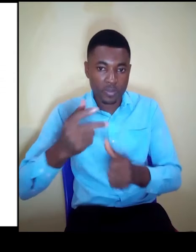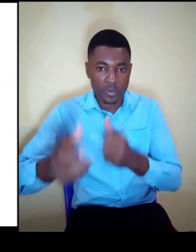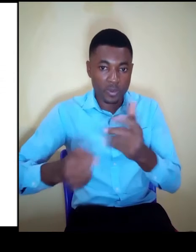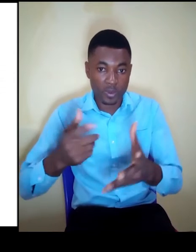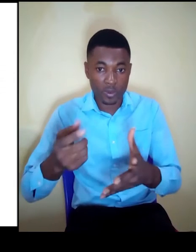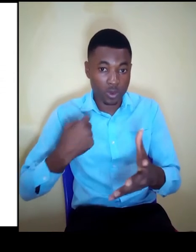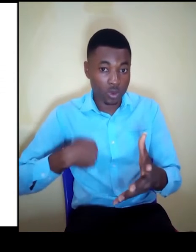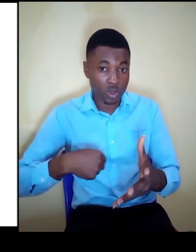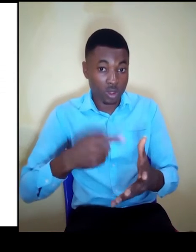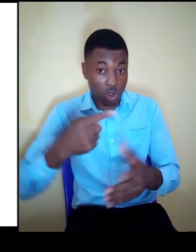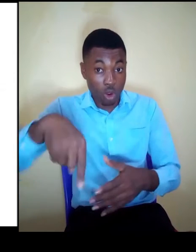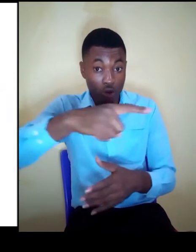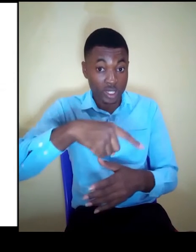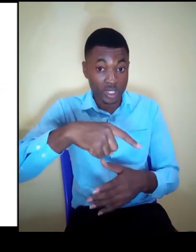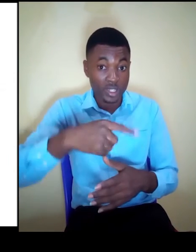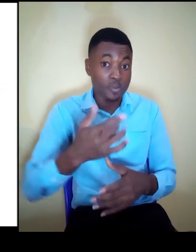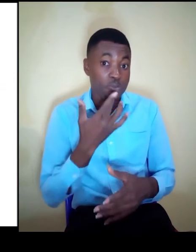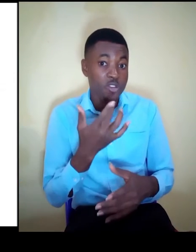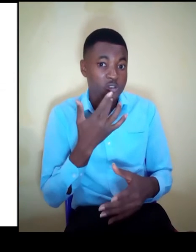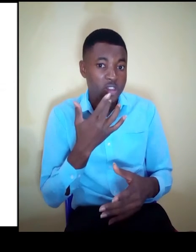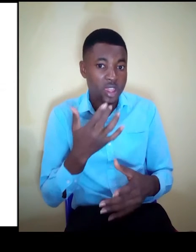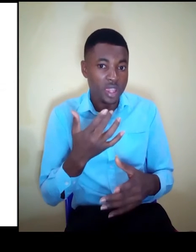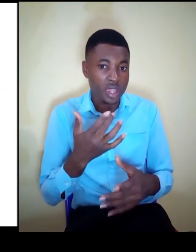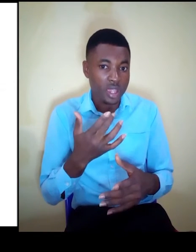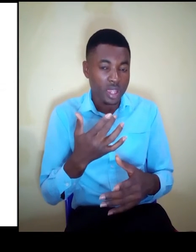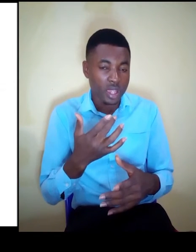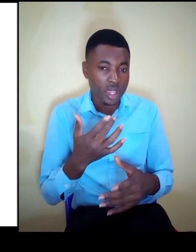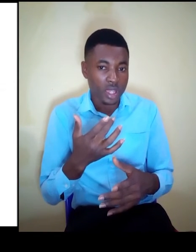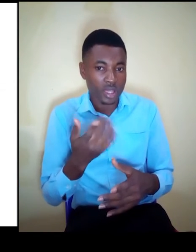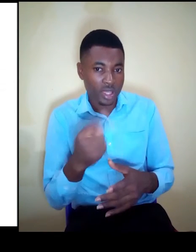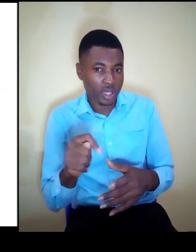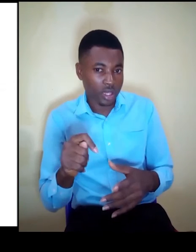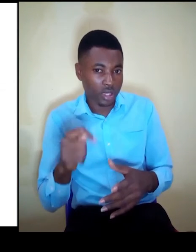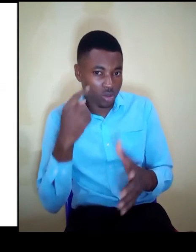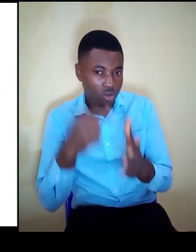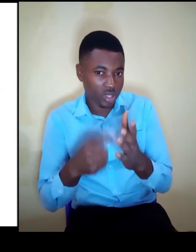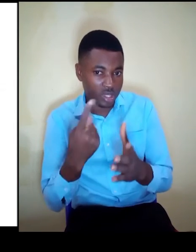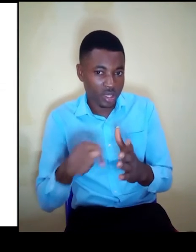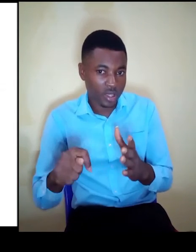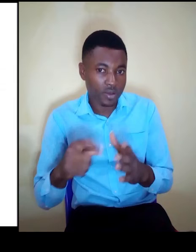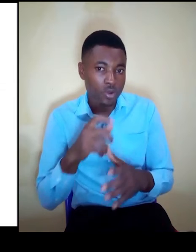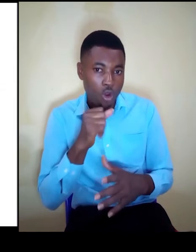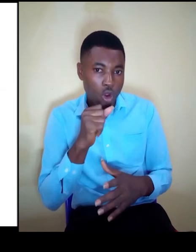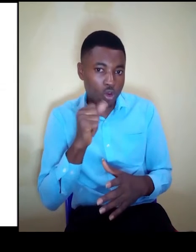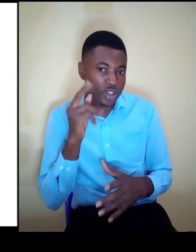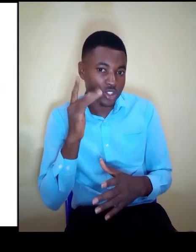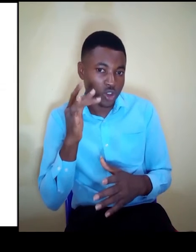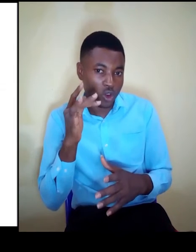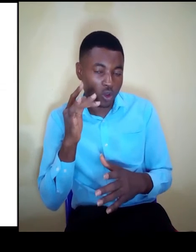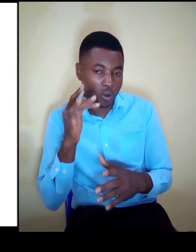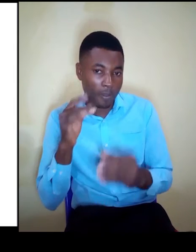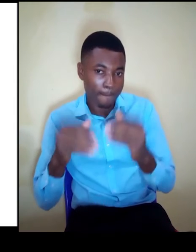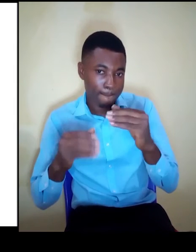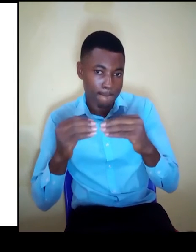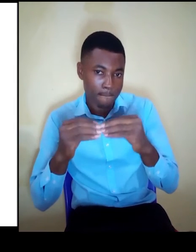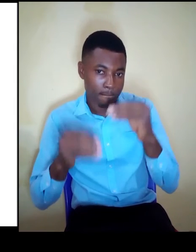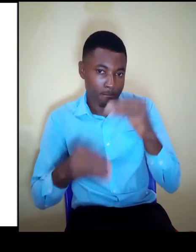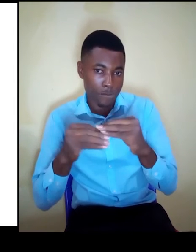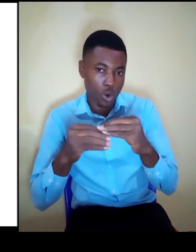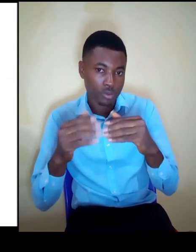instrument strategy, which is represented by the orange color, and the Adambope and the